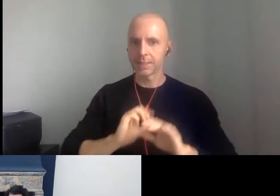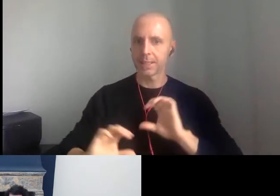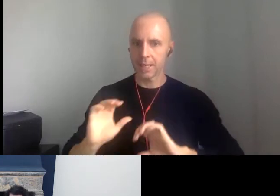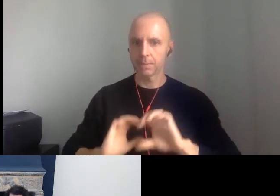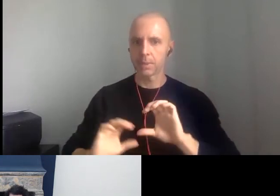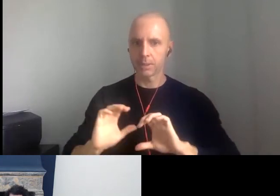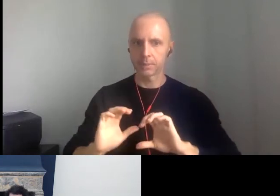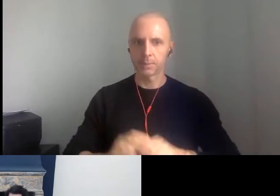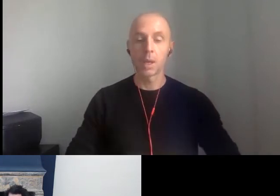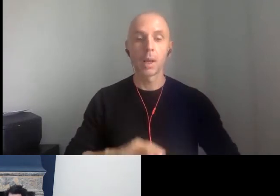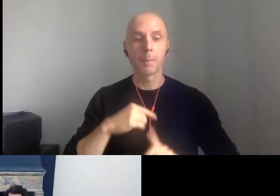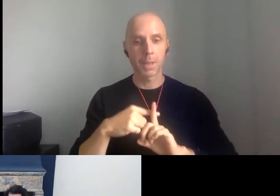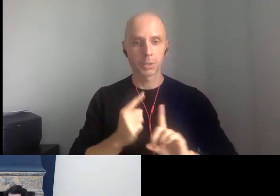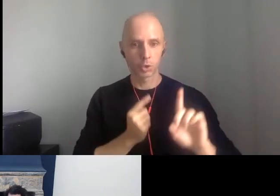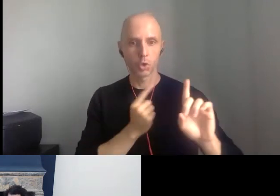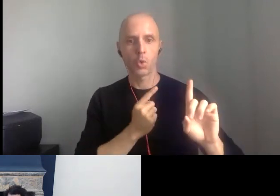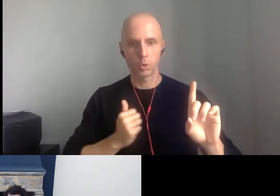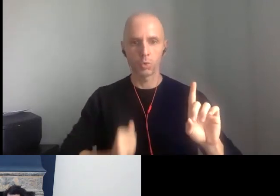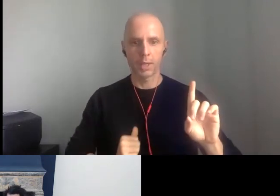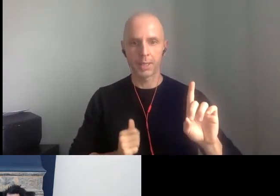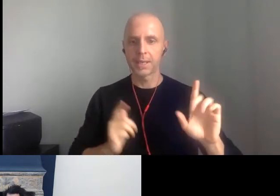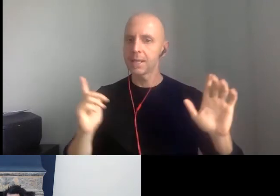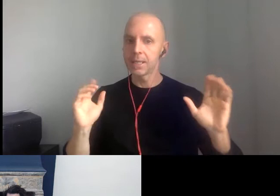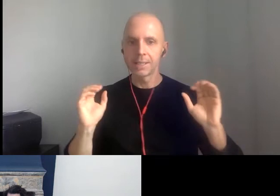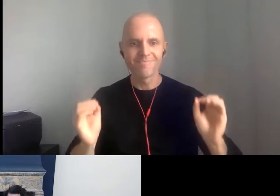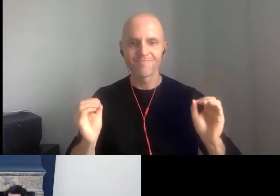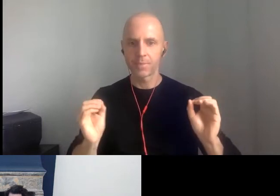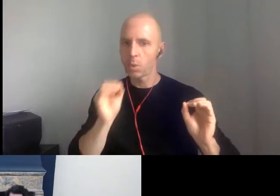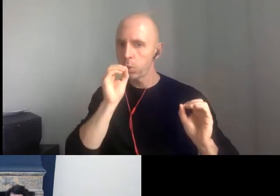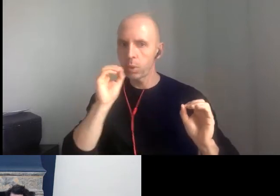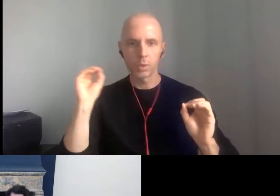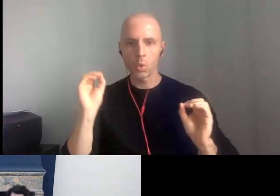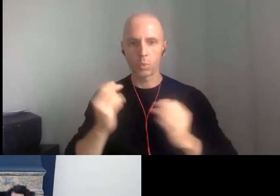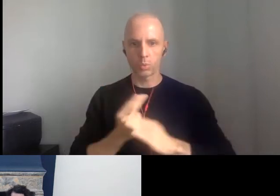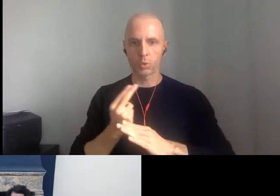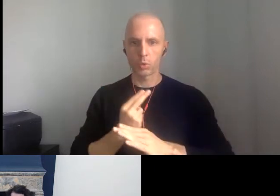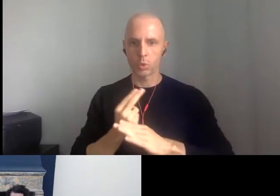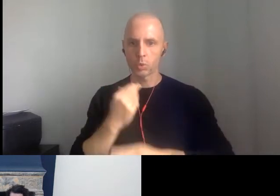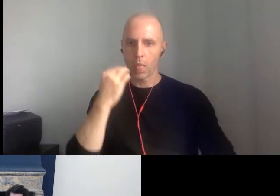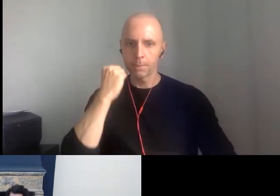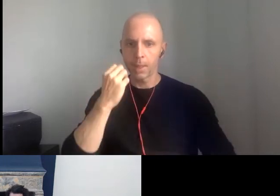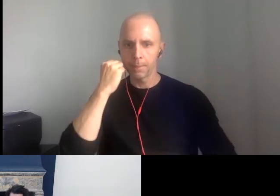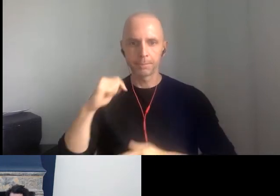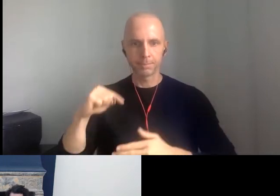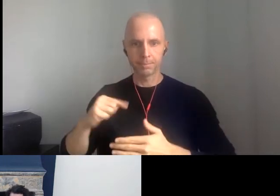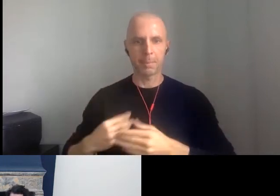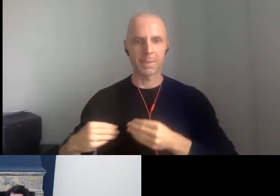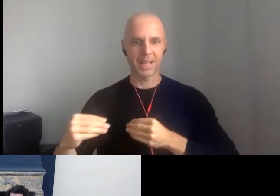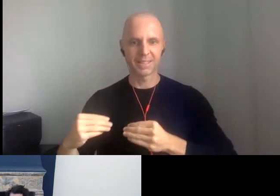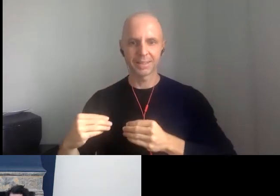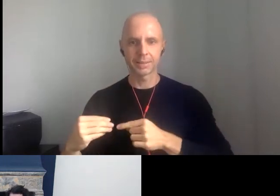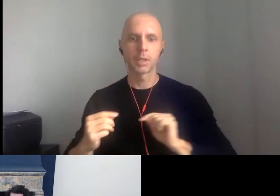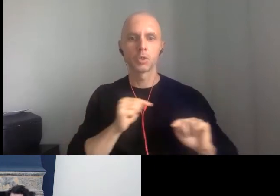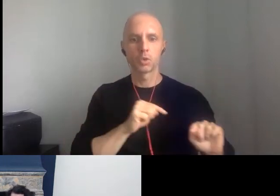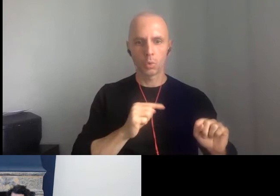Zero plastic. Horticulture as an industry, unfortunately, has a very high plastic usage, which is something we're trying to improve